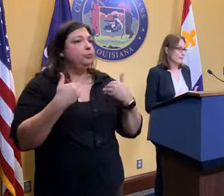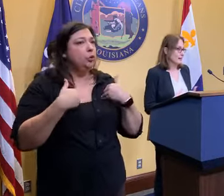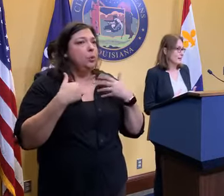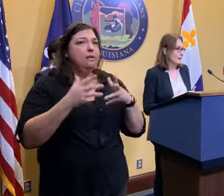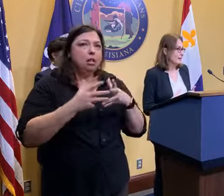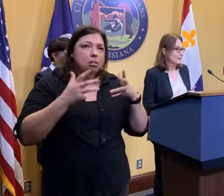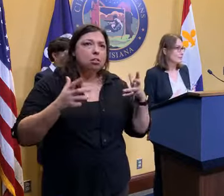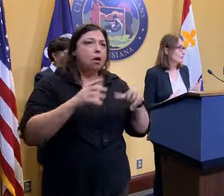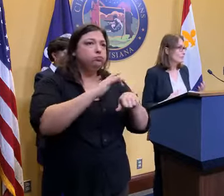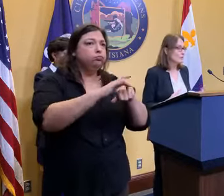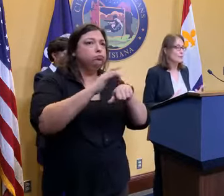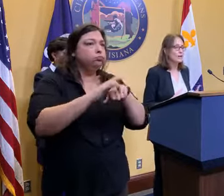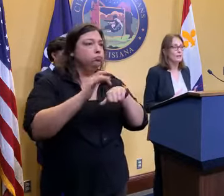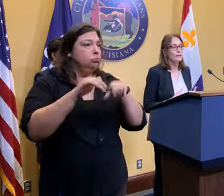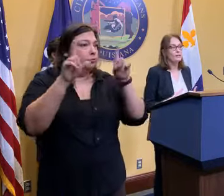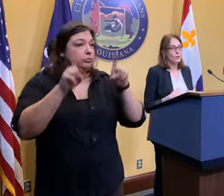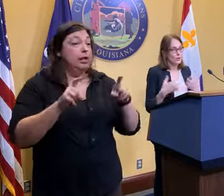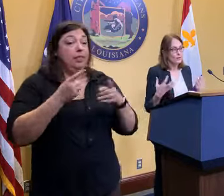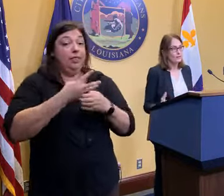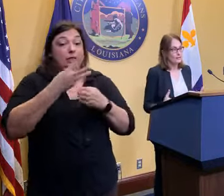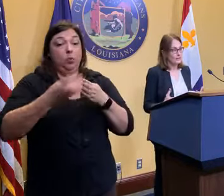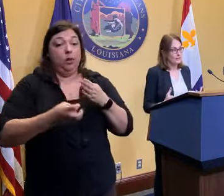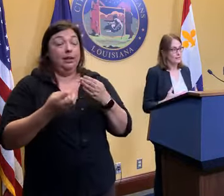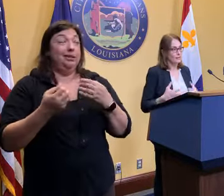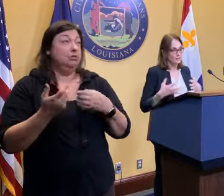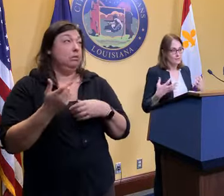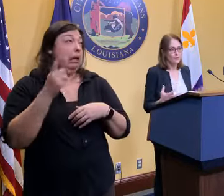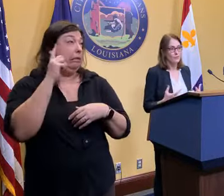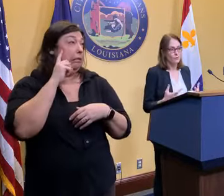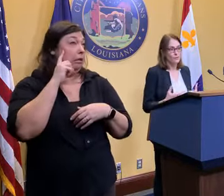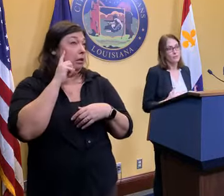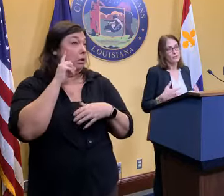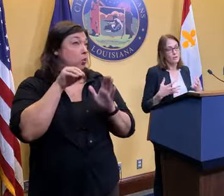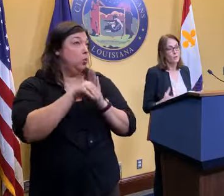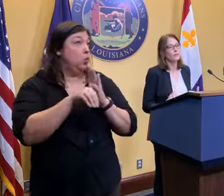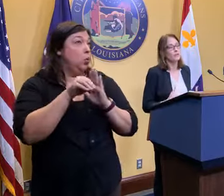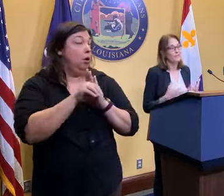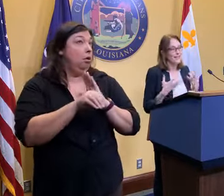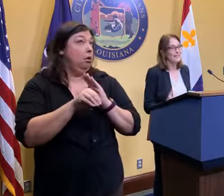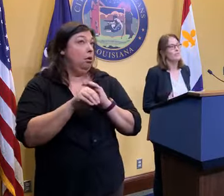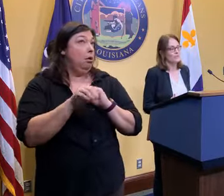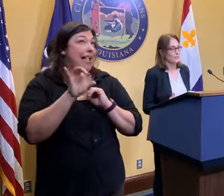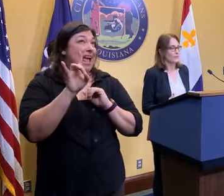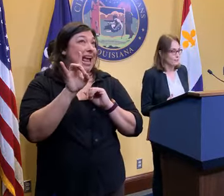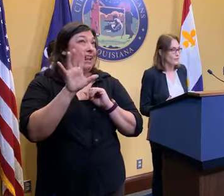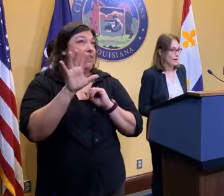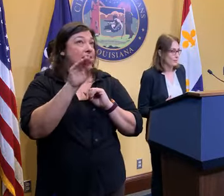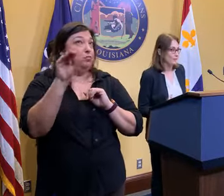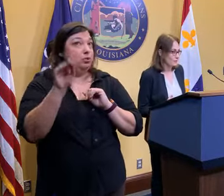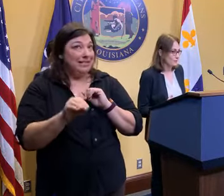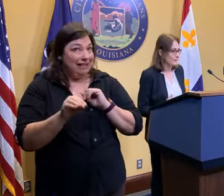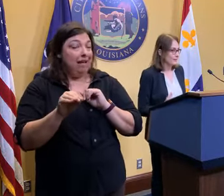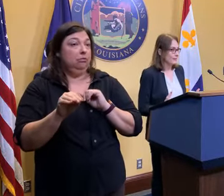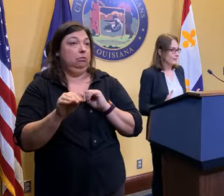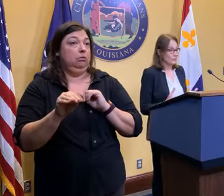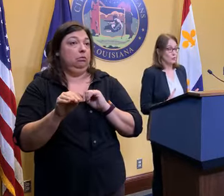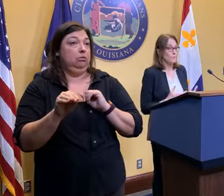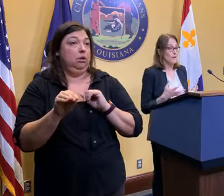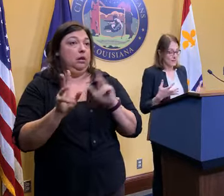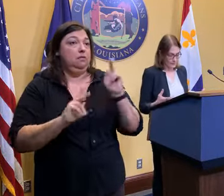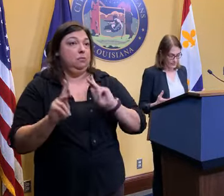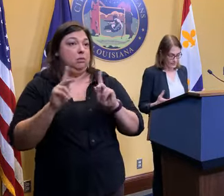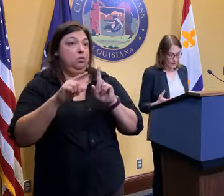robust testing. As of this weekend, we had tested in the city of New Orleans the equivalent of 85% of our population.